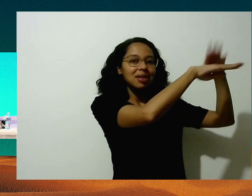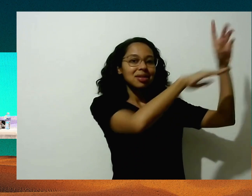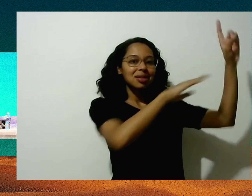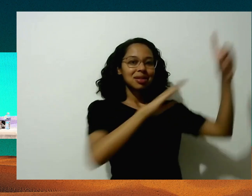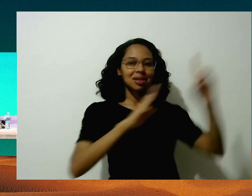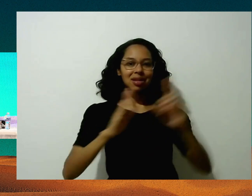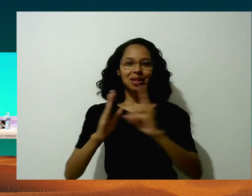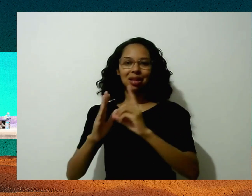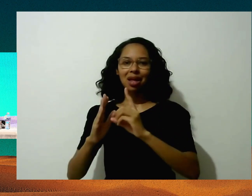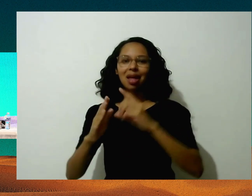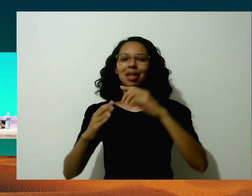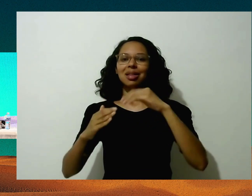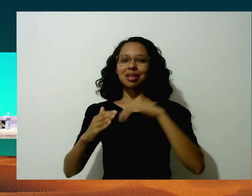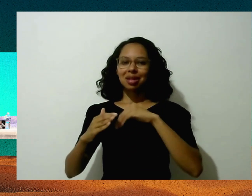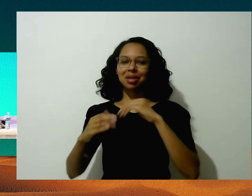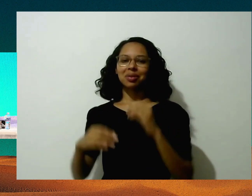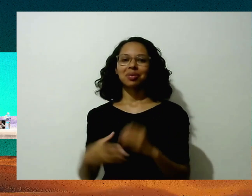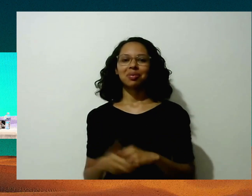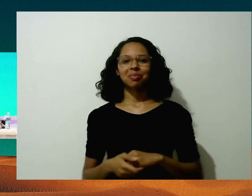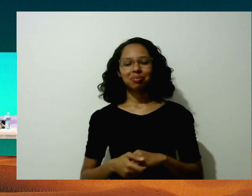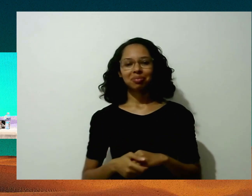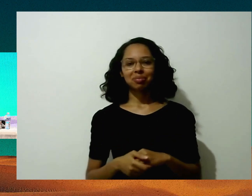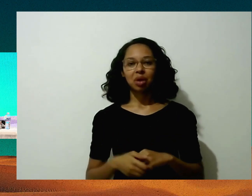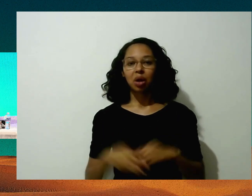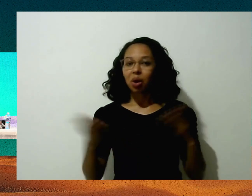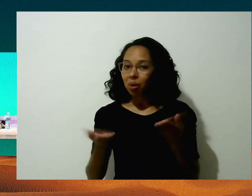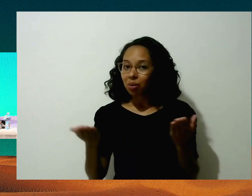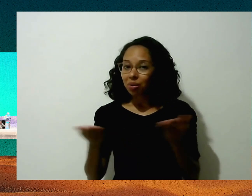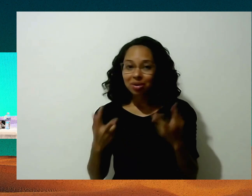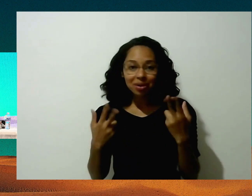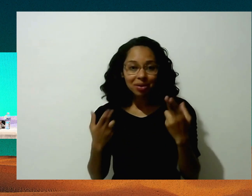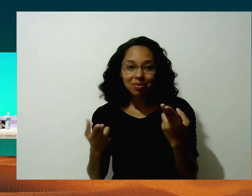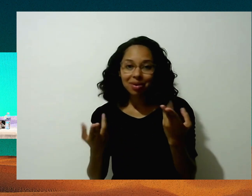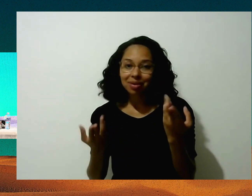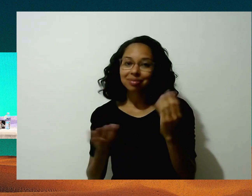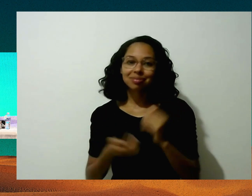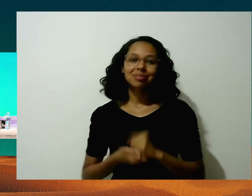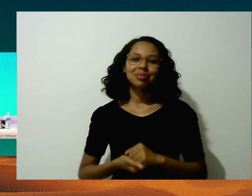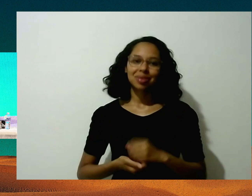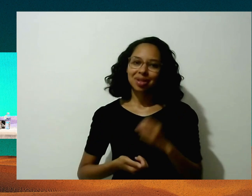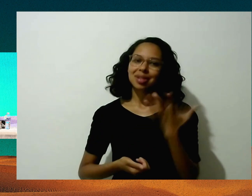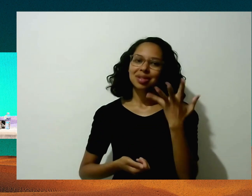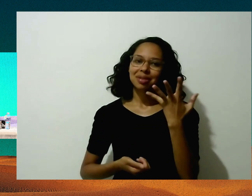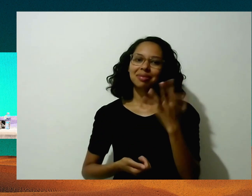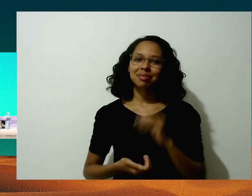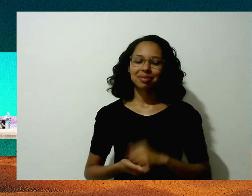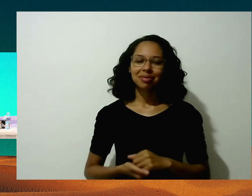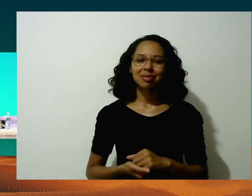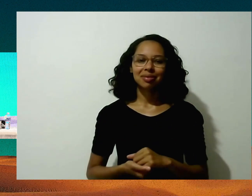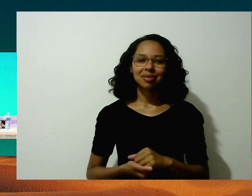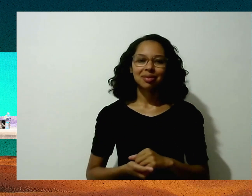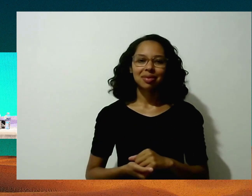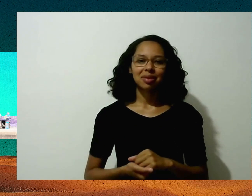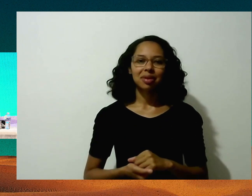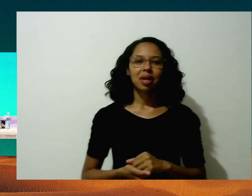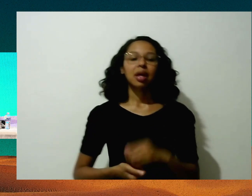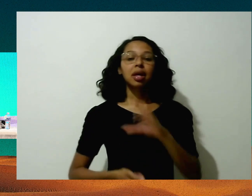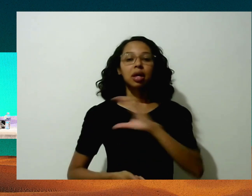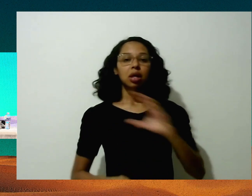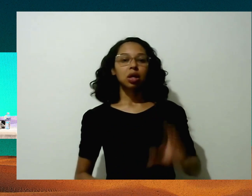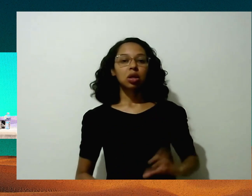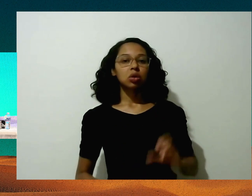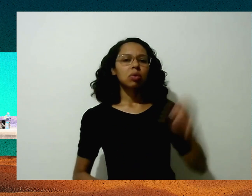it in the Son. Irmão, hoje não é a mesma coisa. Saints, today, is it not the same thing? Cristo nos dá uma palavra, Christ gives us a word.